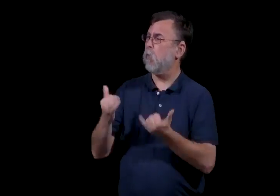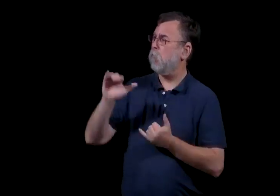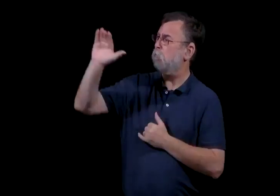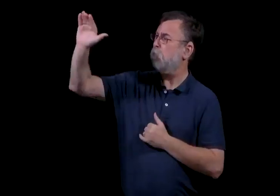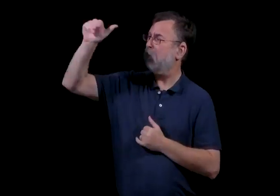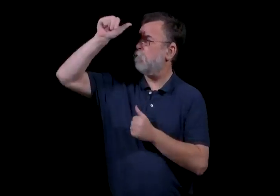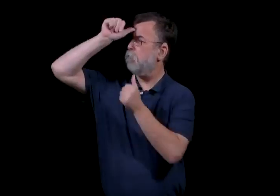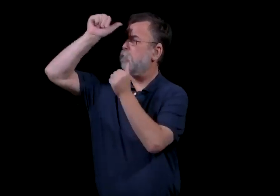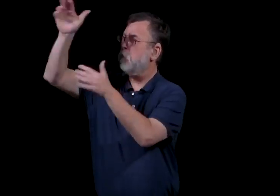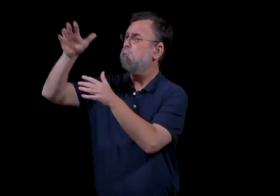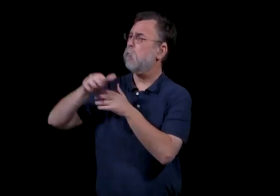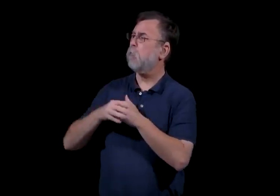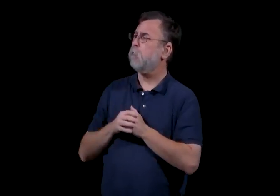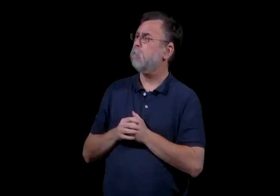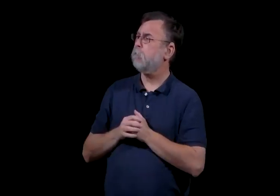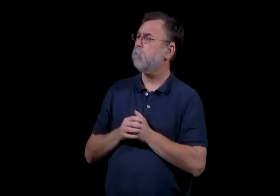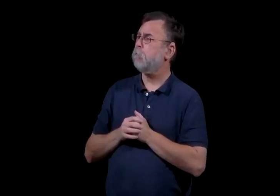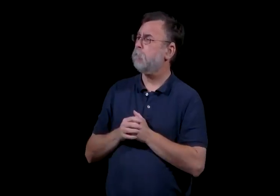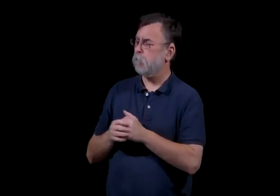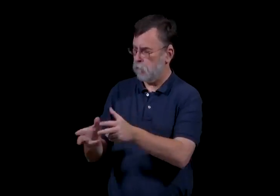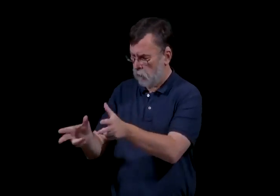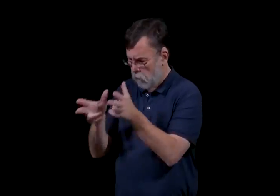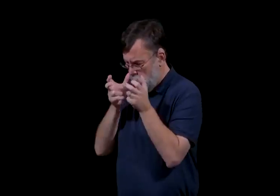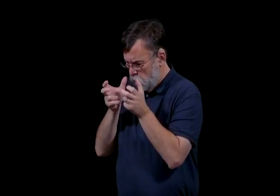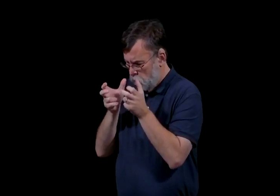You made us because you loved us. So Heavenly Father,